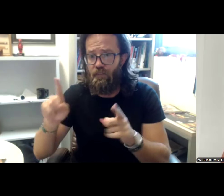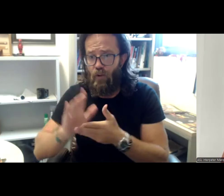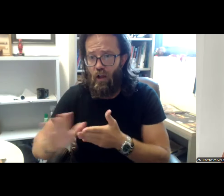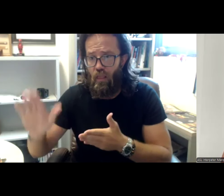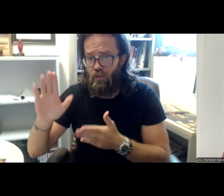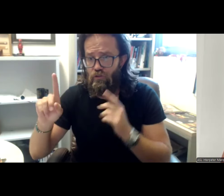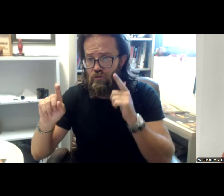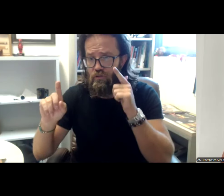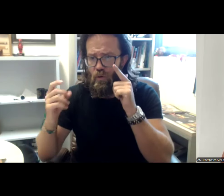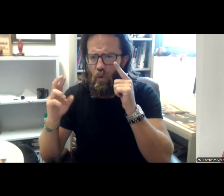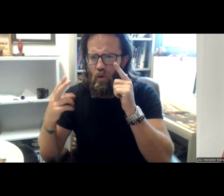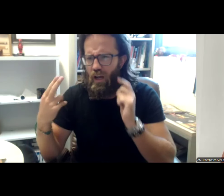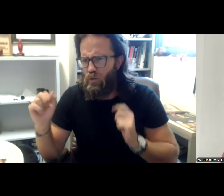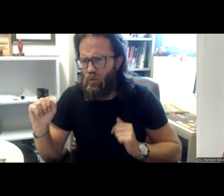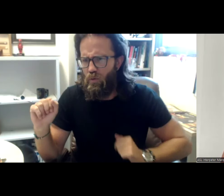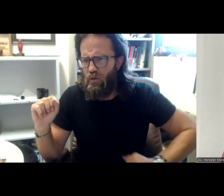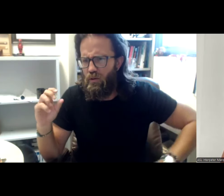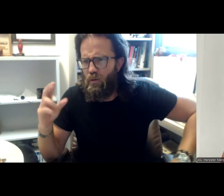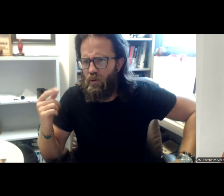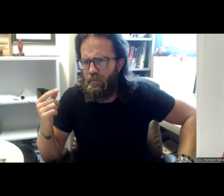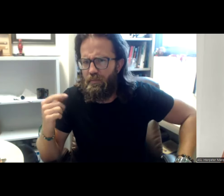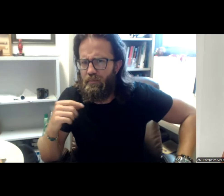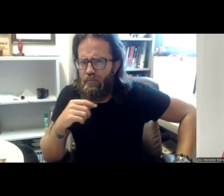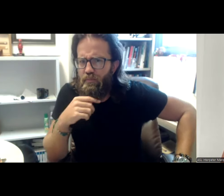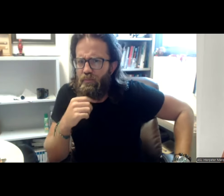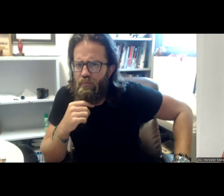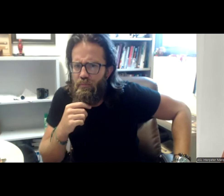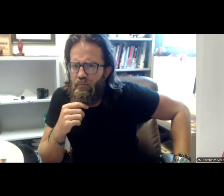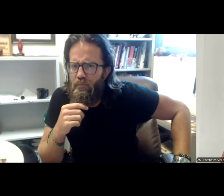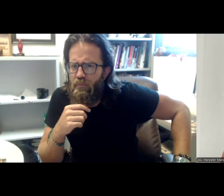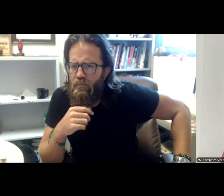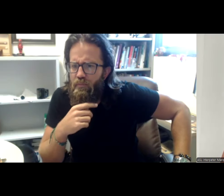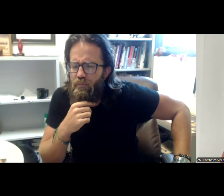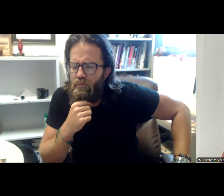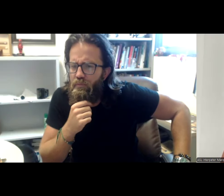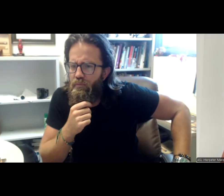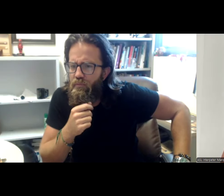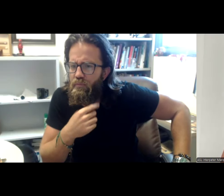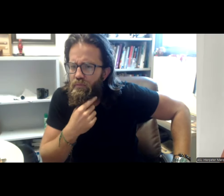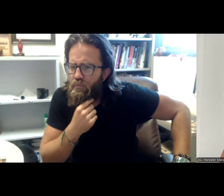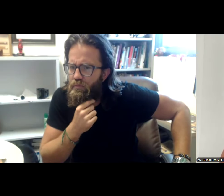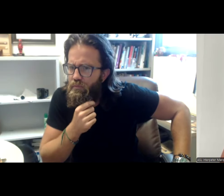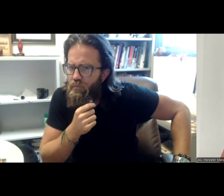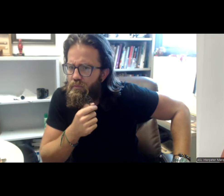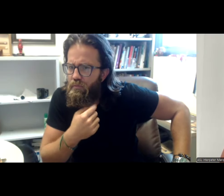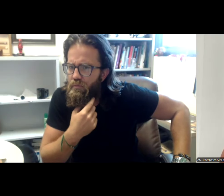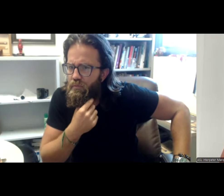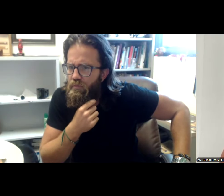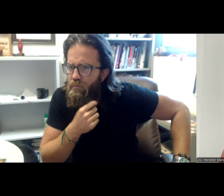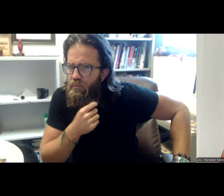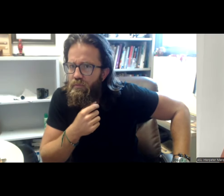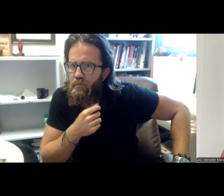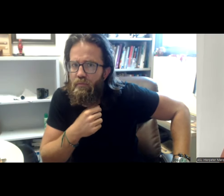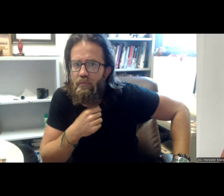You said a different college? Said which college? You said which college?